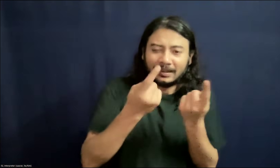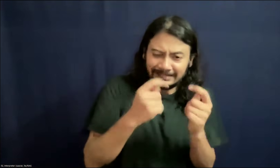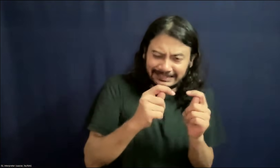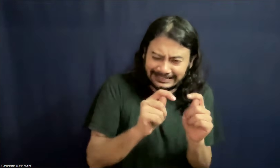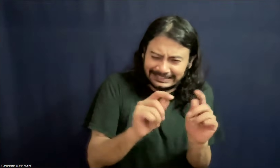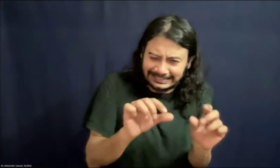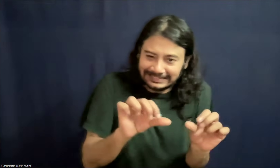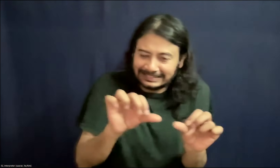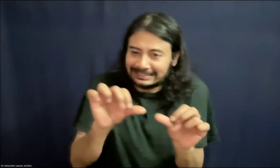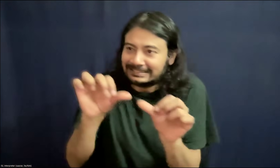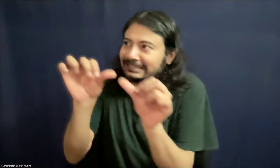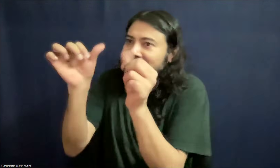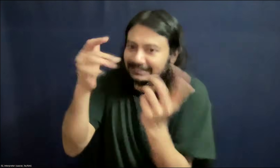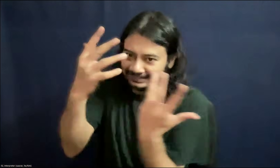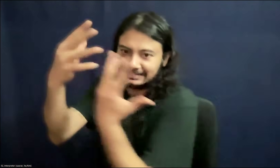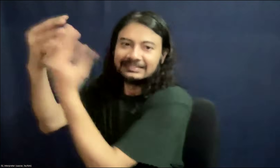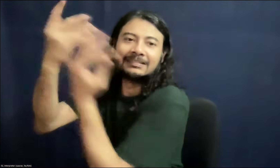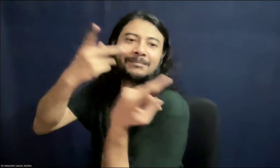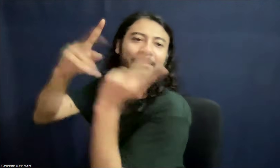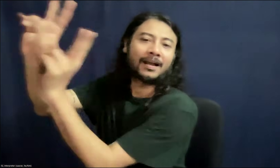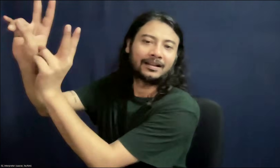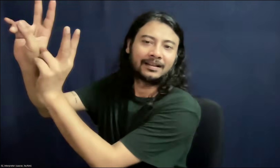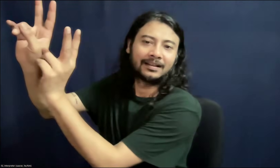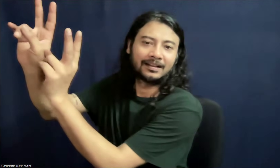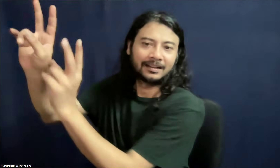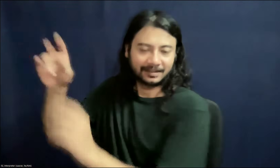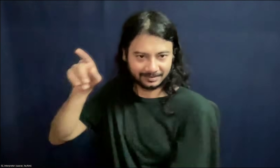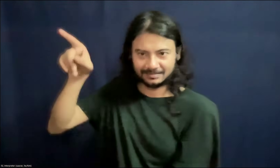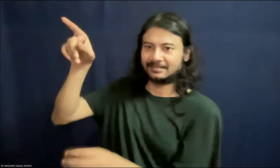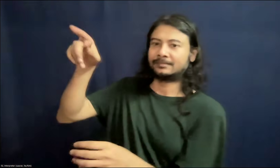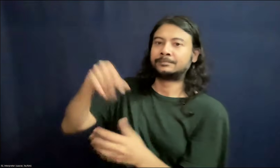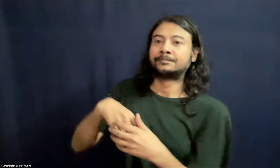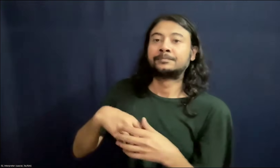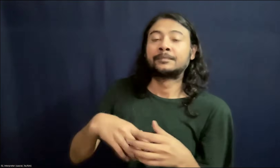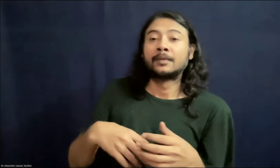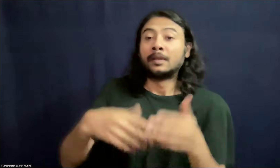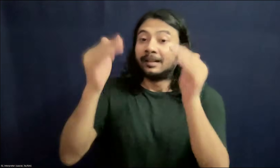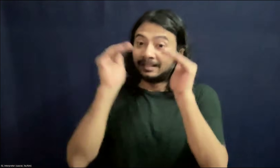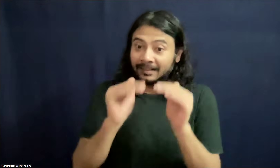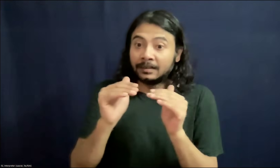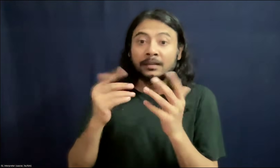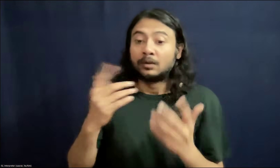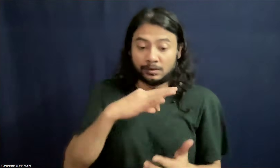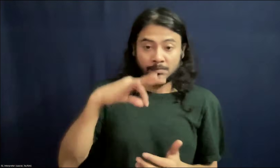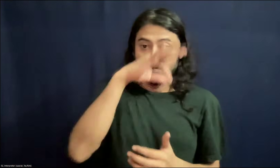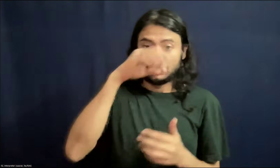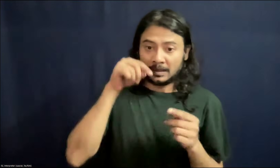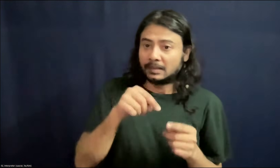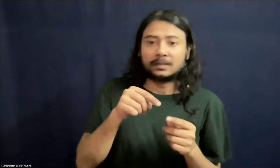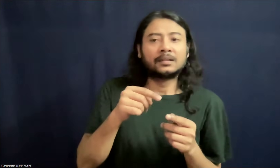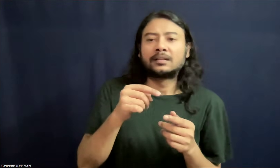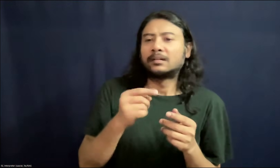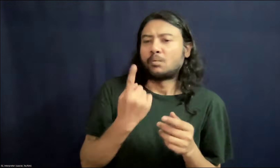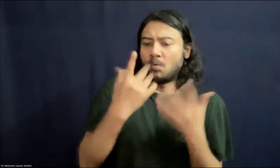And then we learned about the transmigration of the soul, that how soul keeps moving from one body to the other